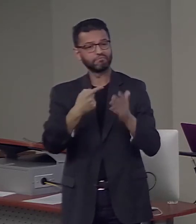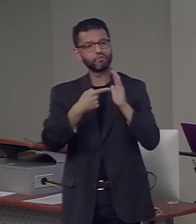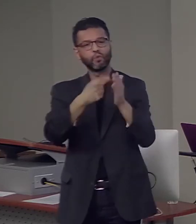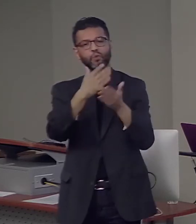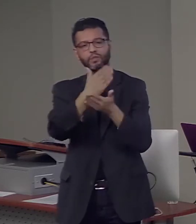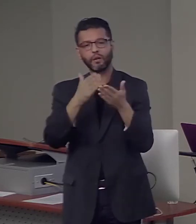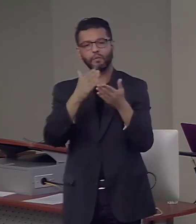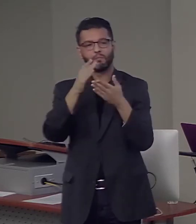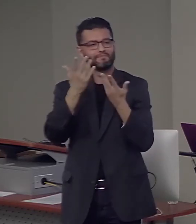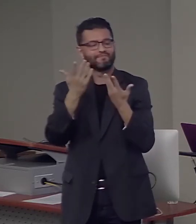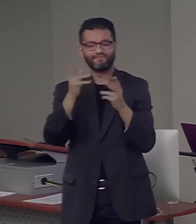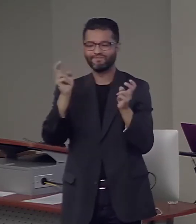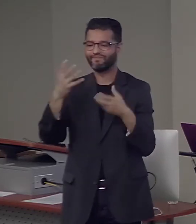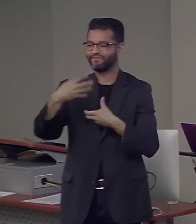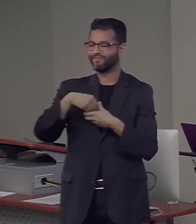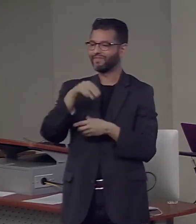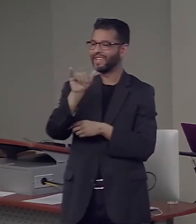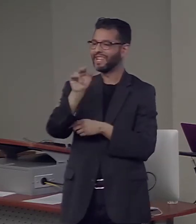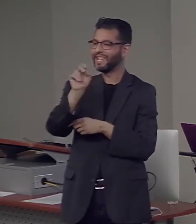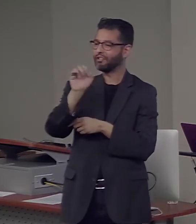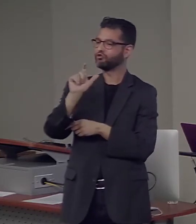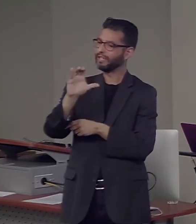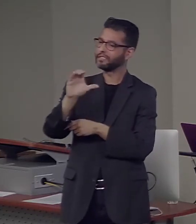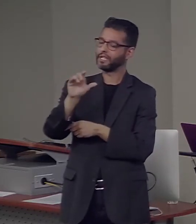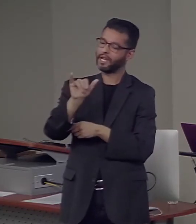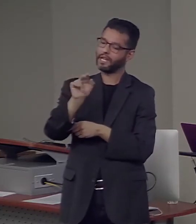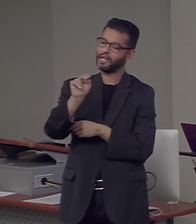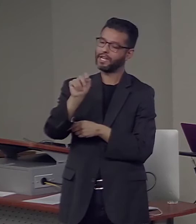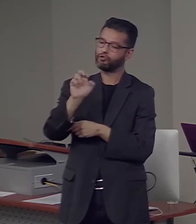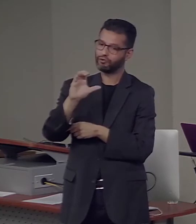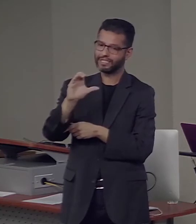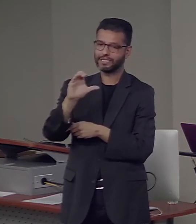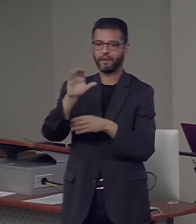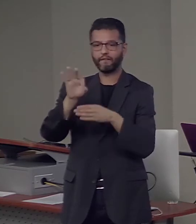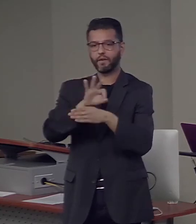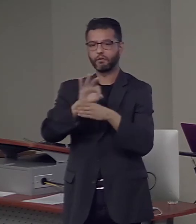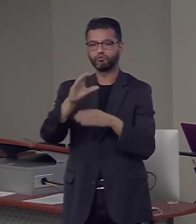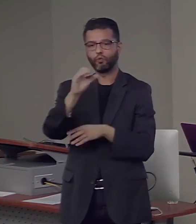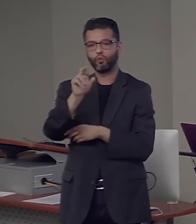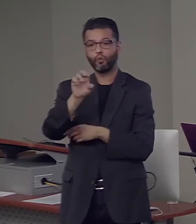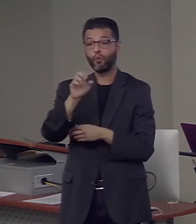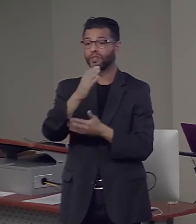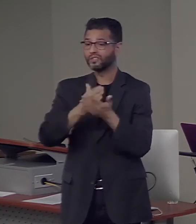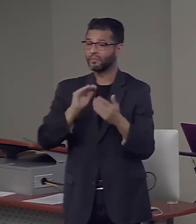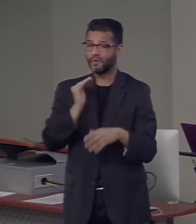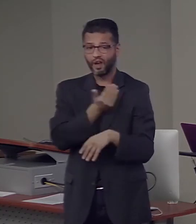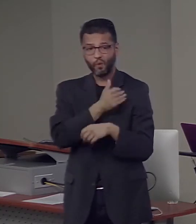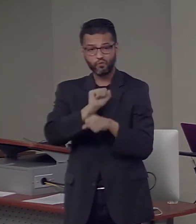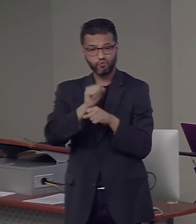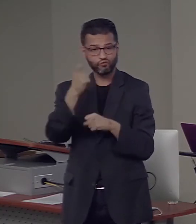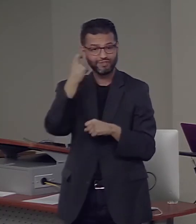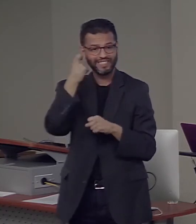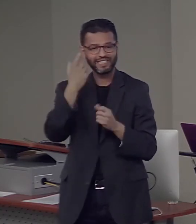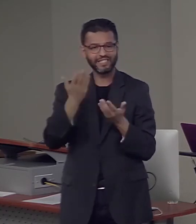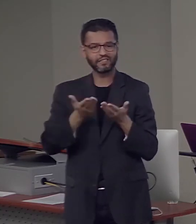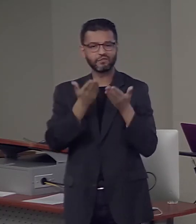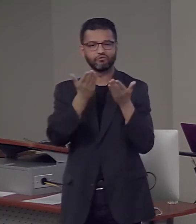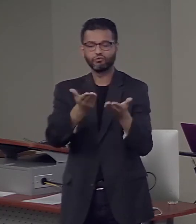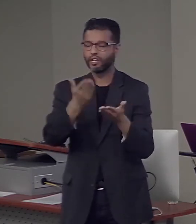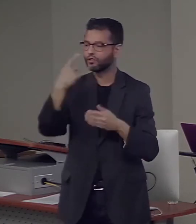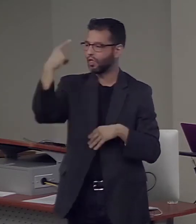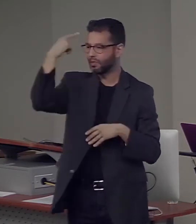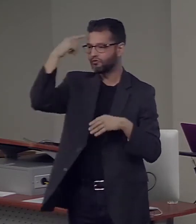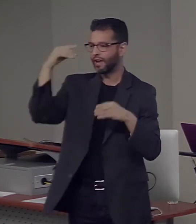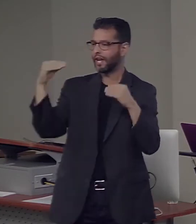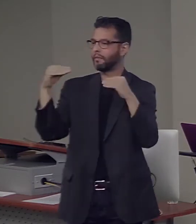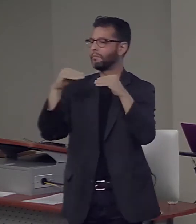functional core. And I actually think some of the work that we and others have been doing recently suggests that the brain is more flexible than